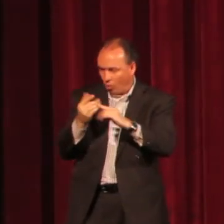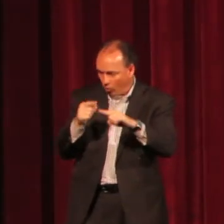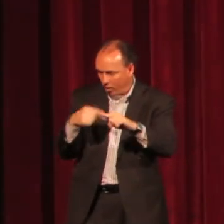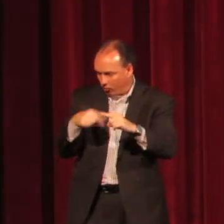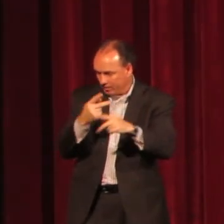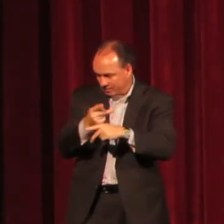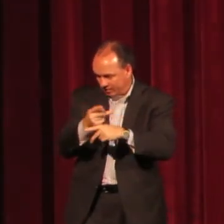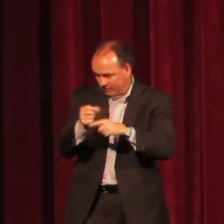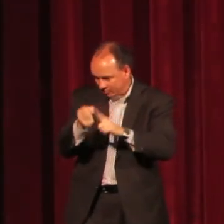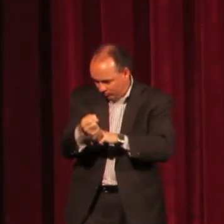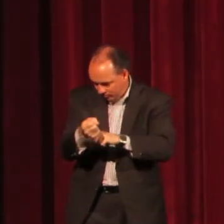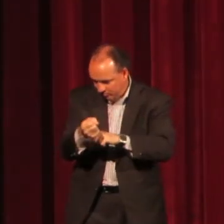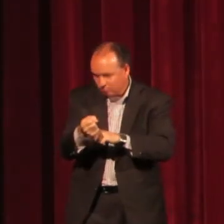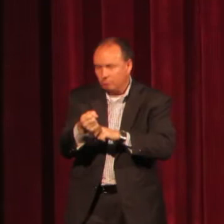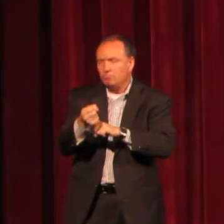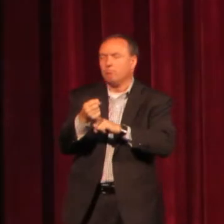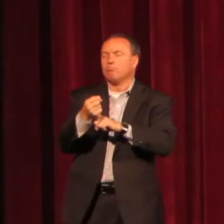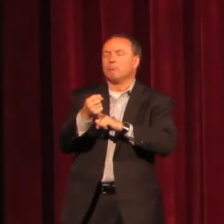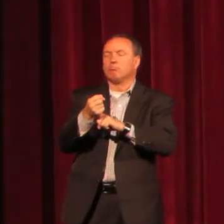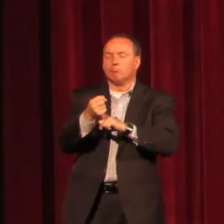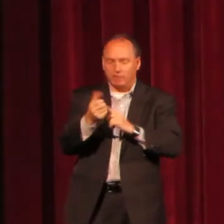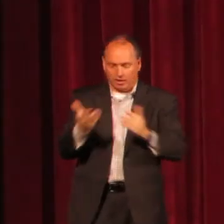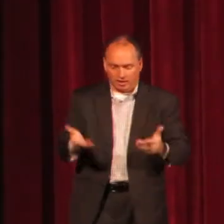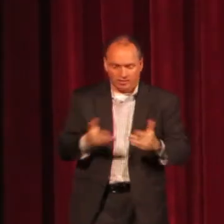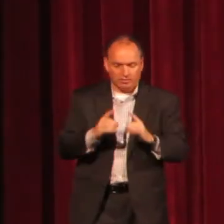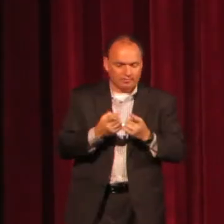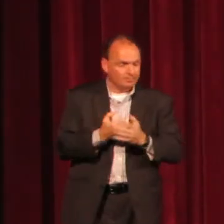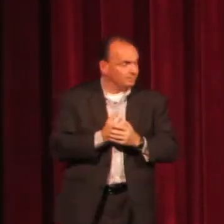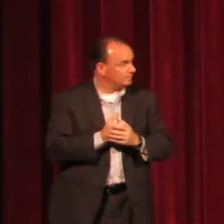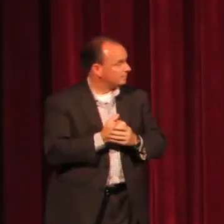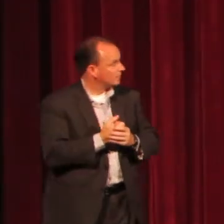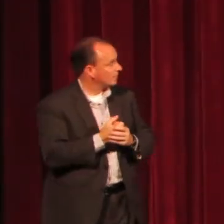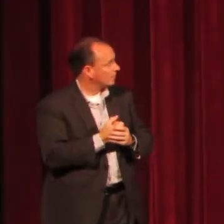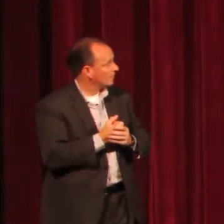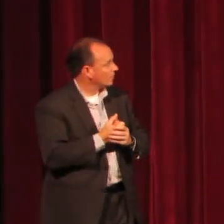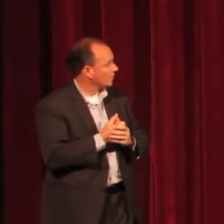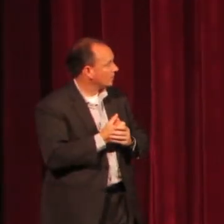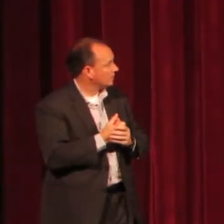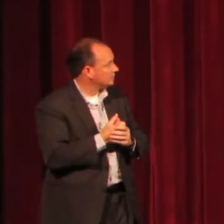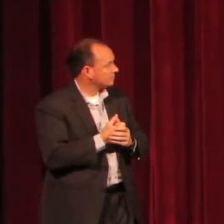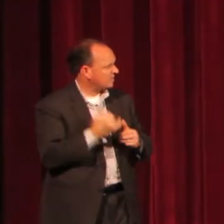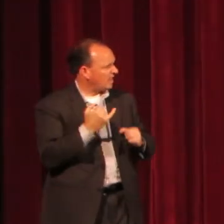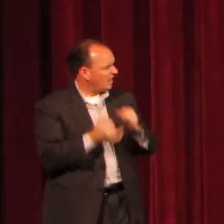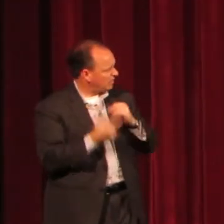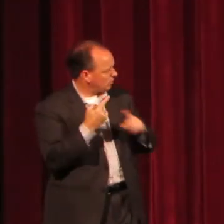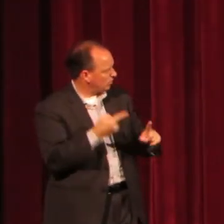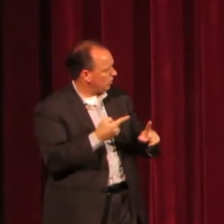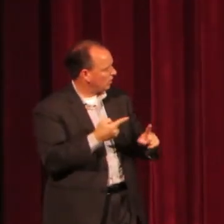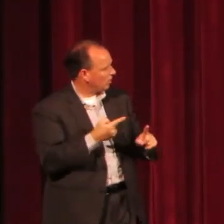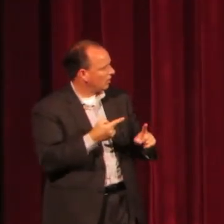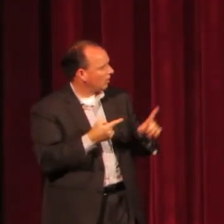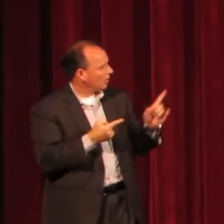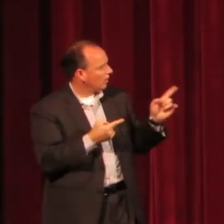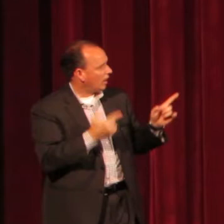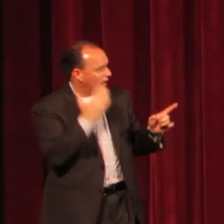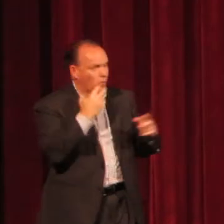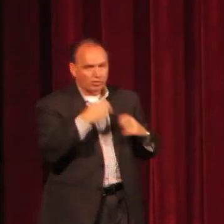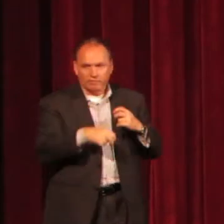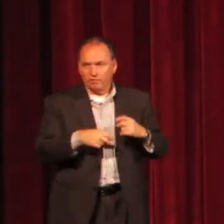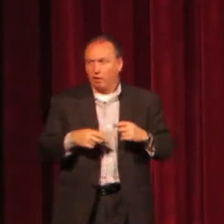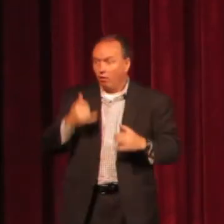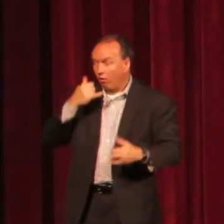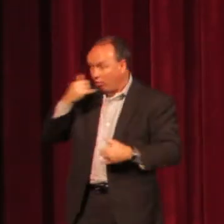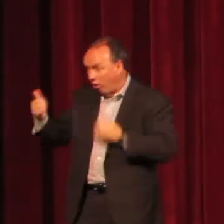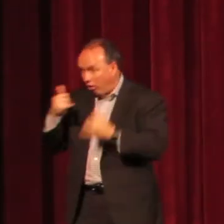we take care of the situation that we would be dealing with here at the district. The bottom one, I know it sounds a little tough as well, do not